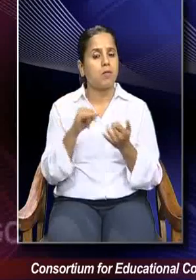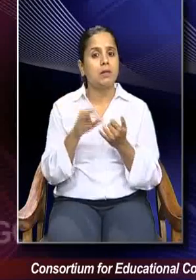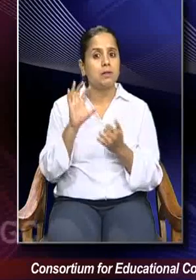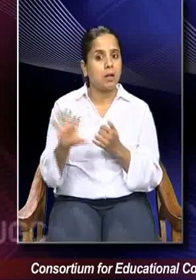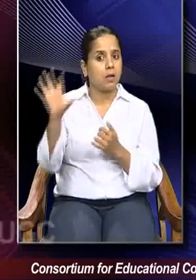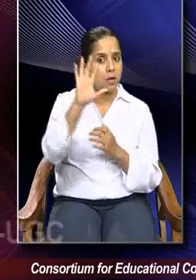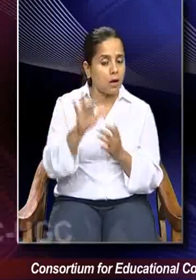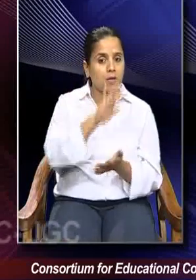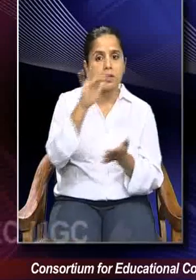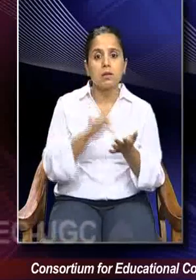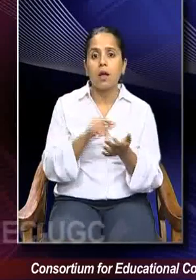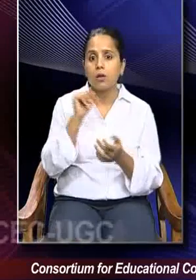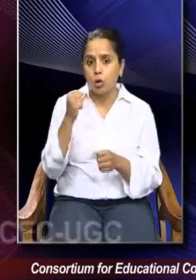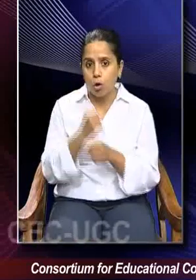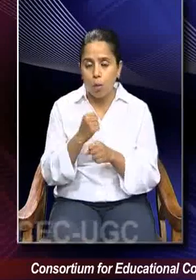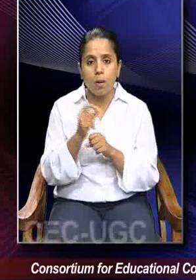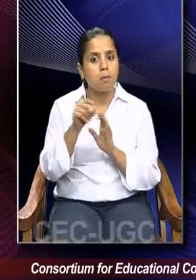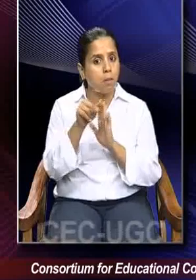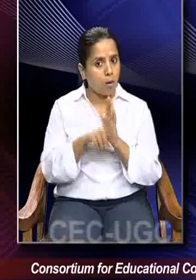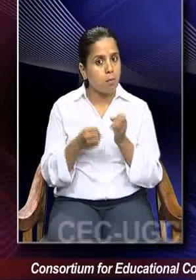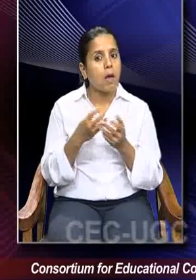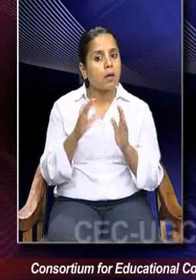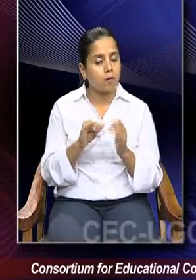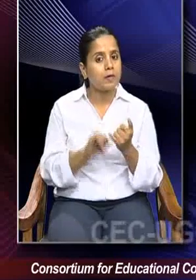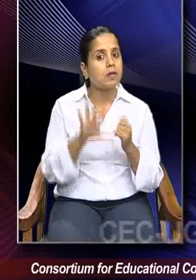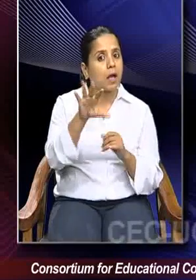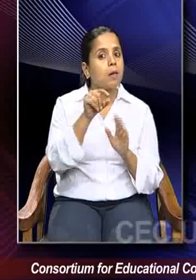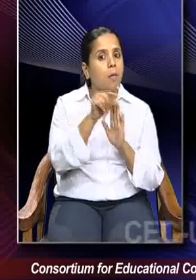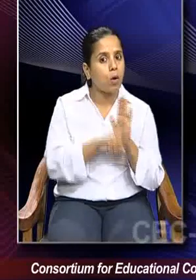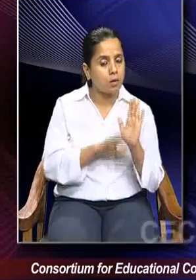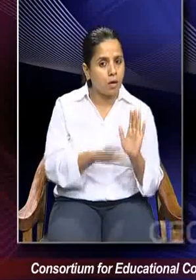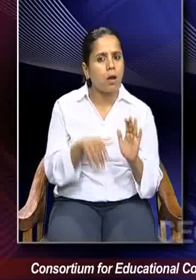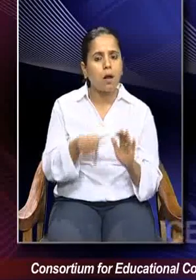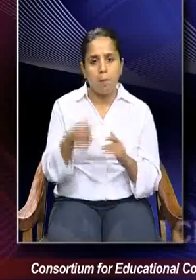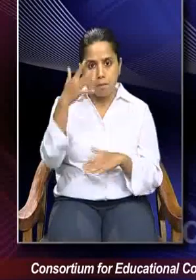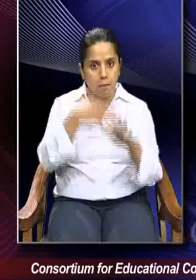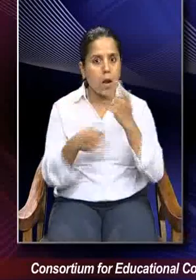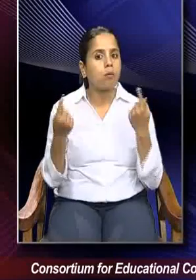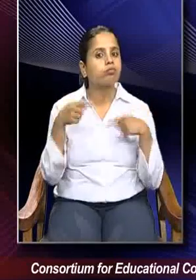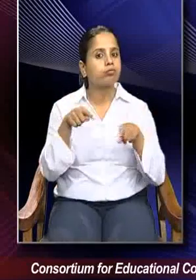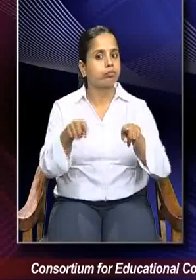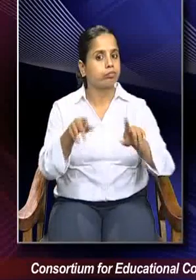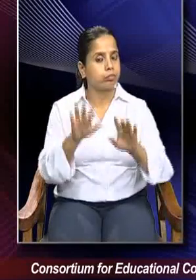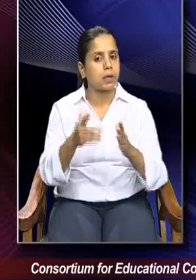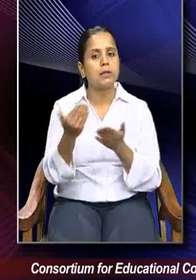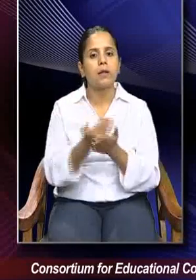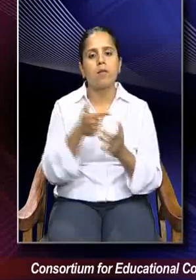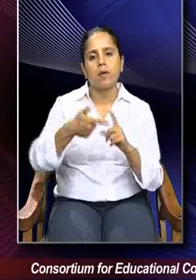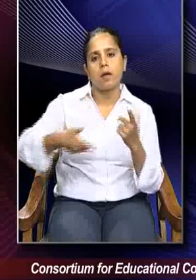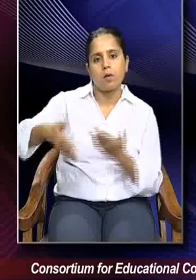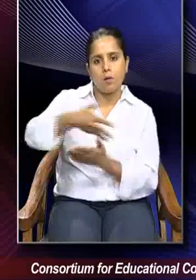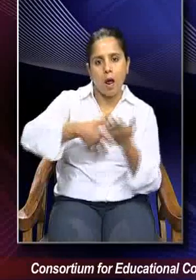central government and state policies which have been planned and aligned to save the environment and